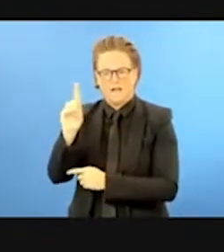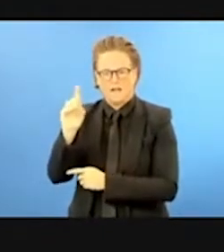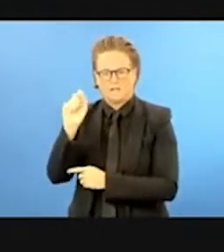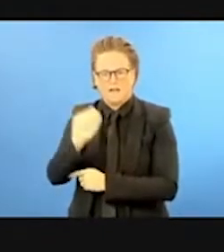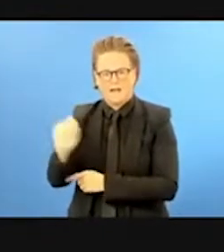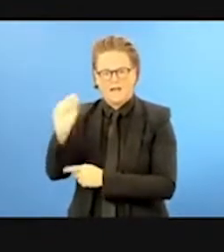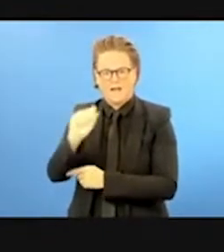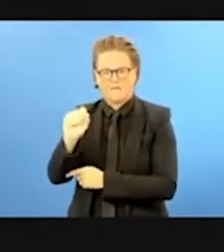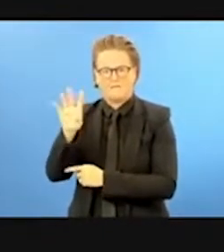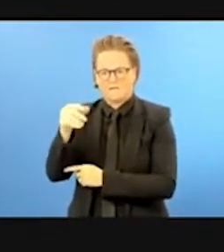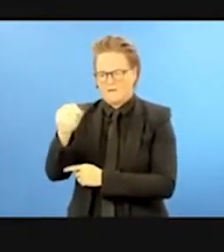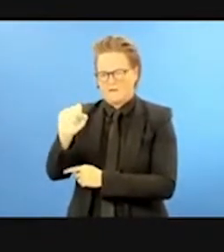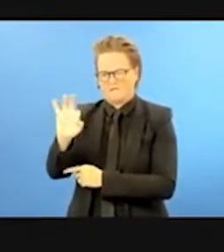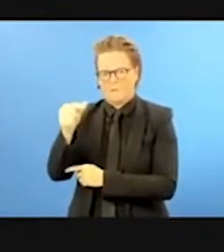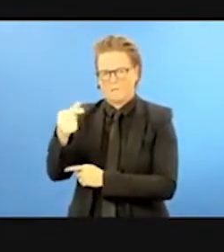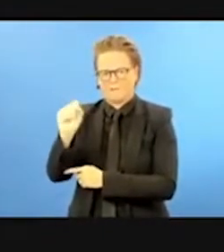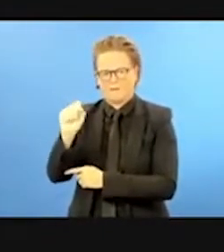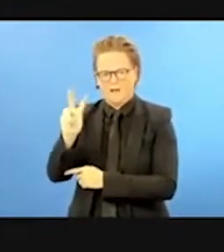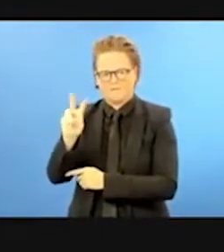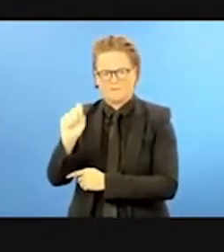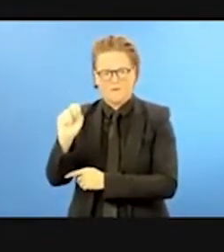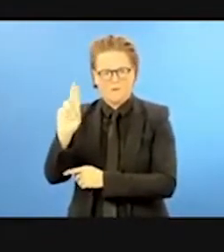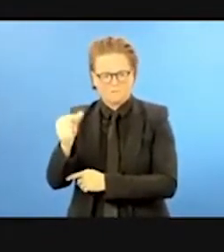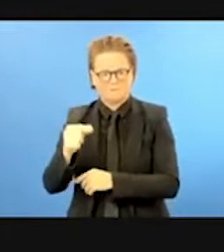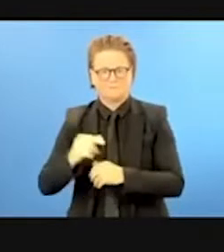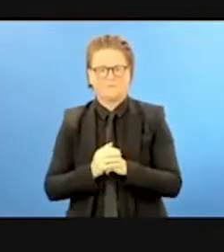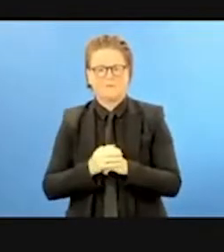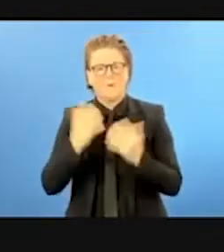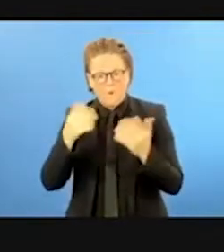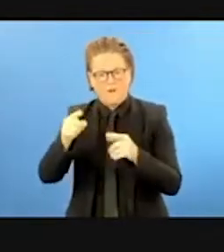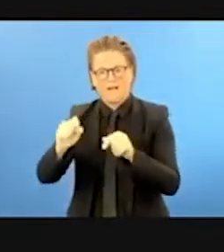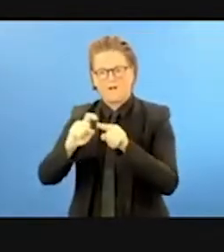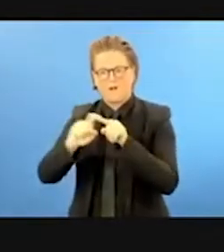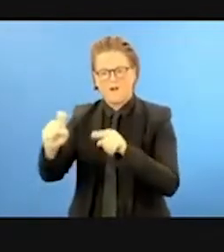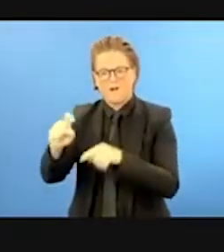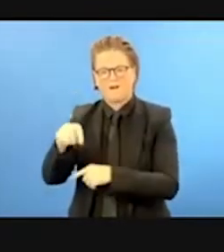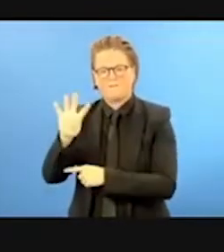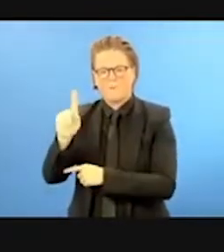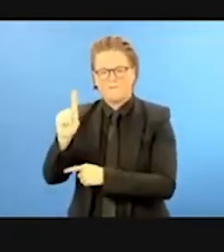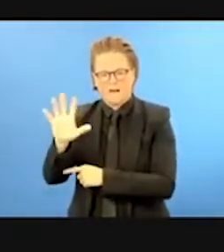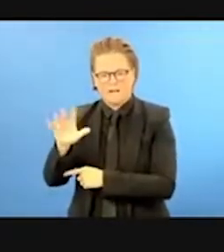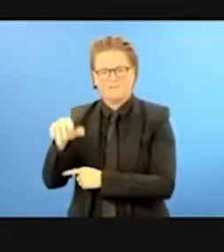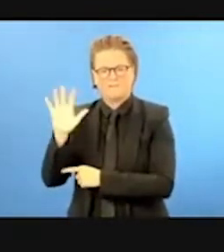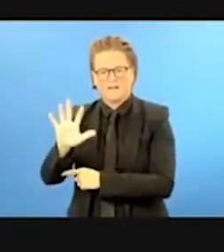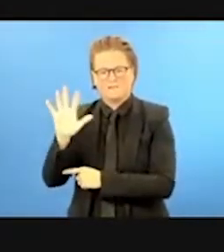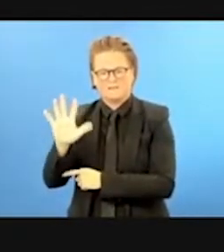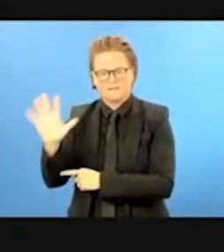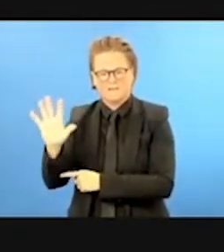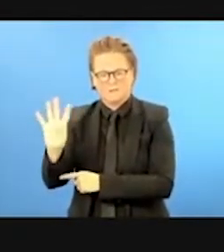415-554-6789. Any remaining unanswered questions will be followed up post-event. Thank you.